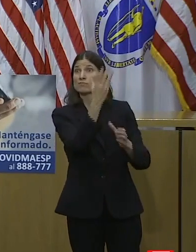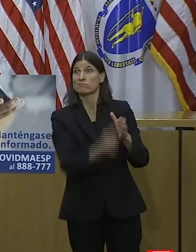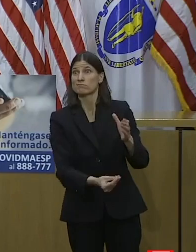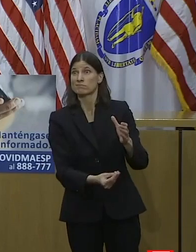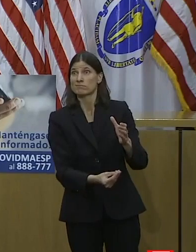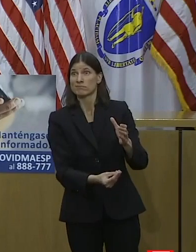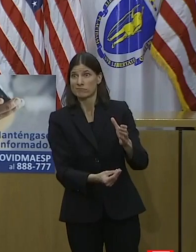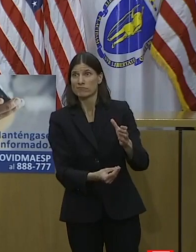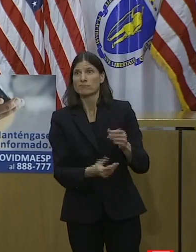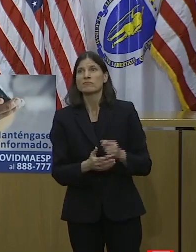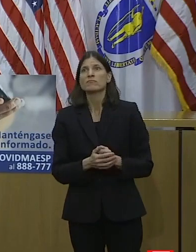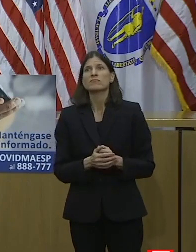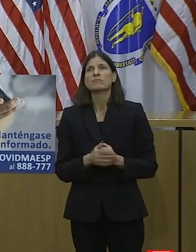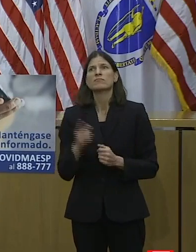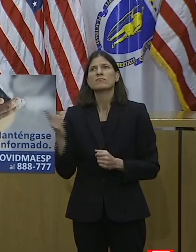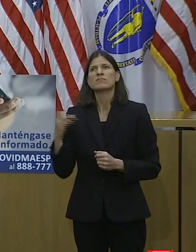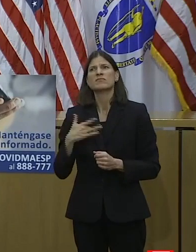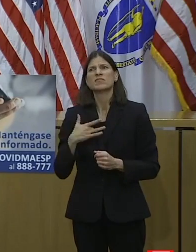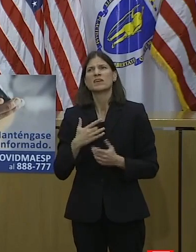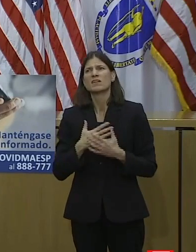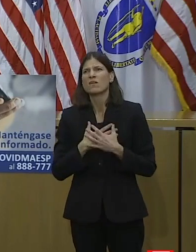happened with them. But